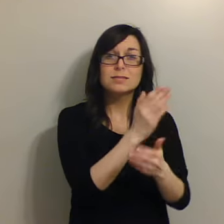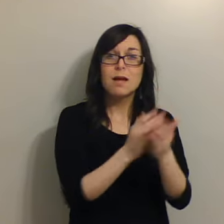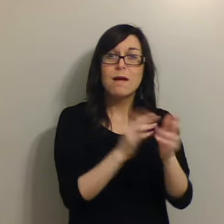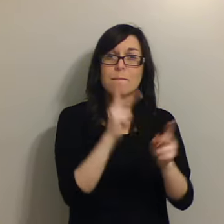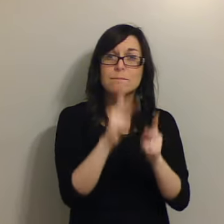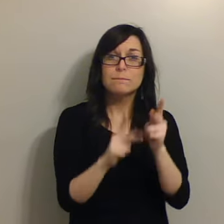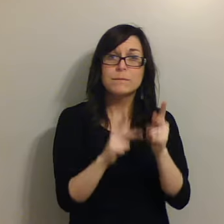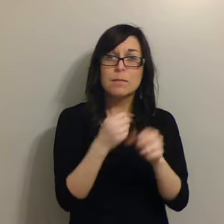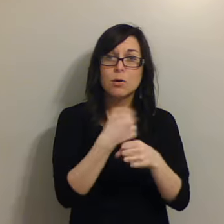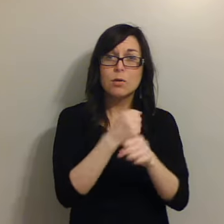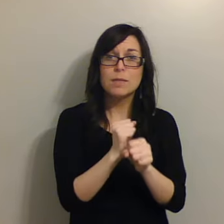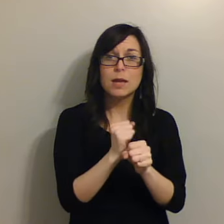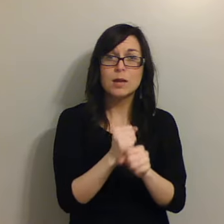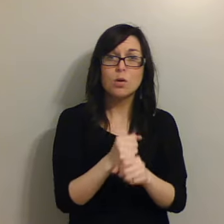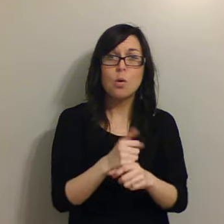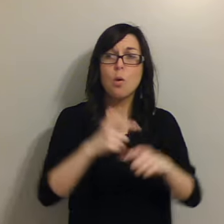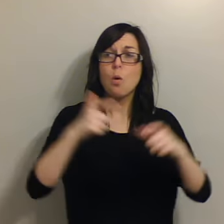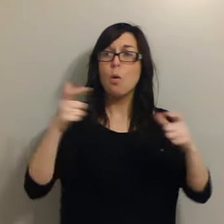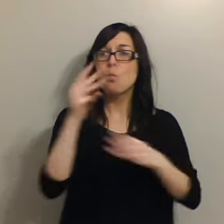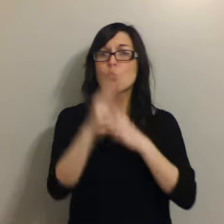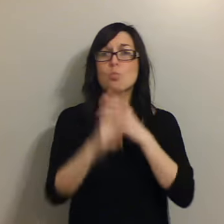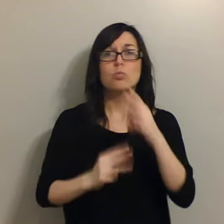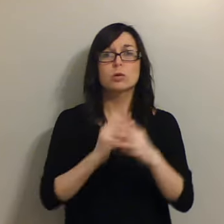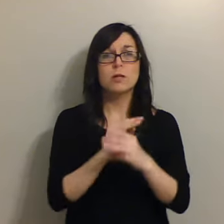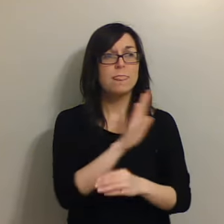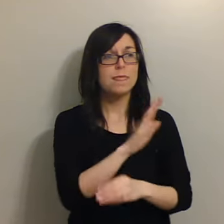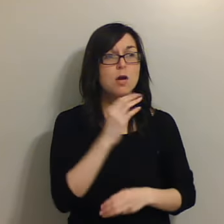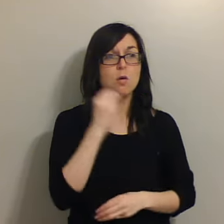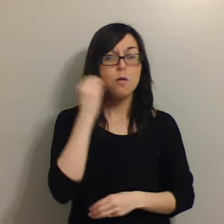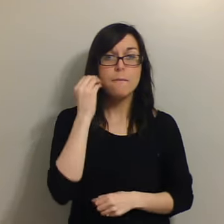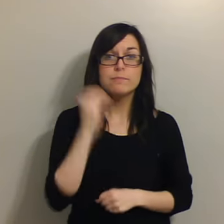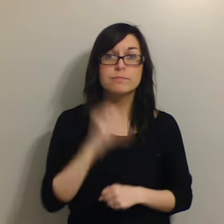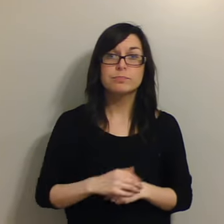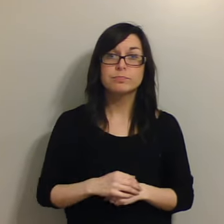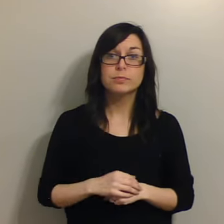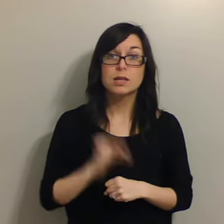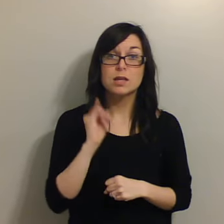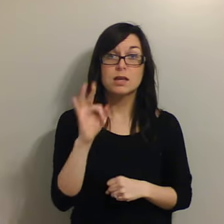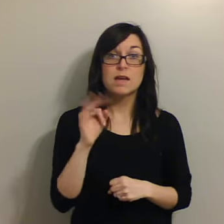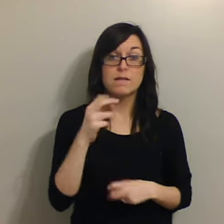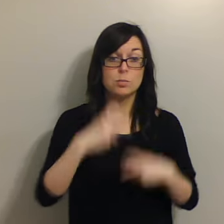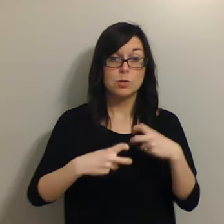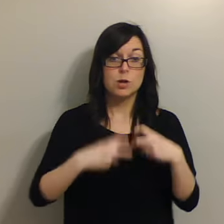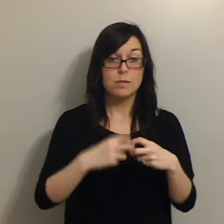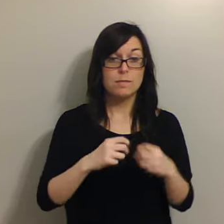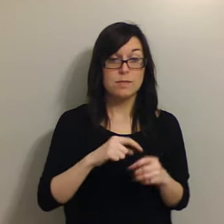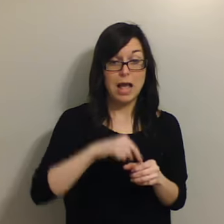But when a challenge is presented that is outside our personal comfort zone, there it is.